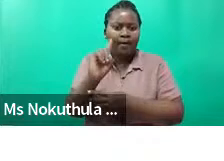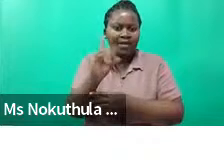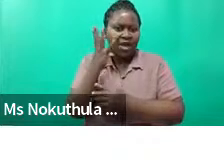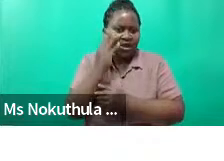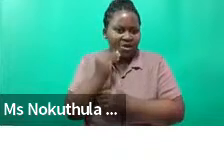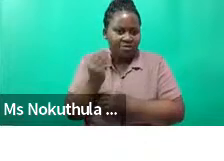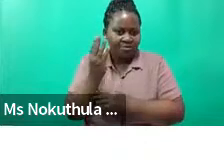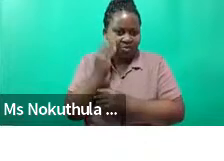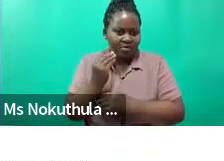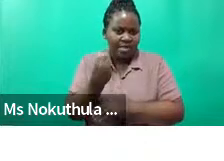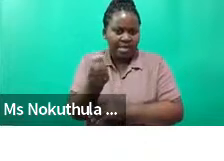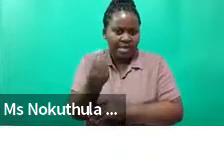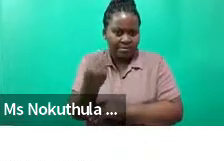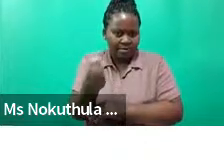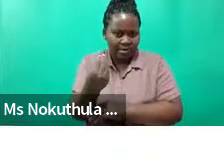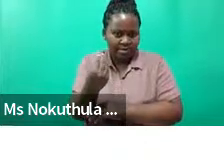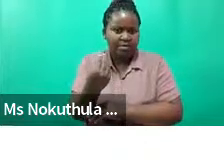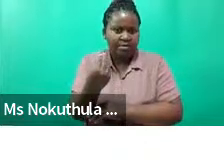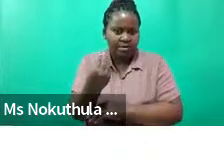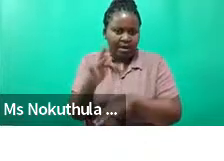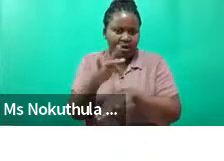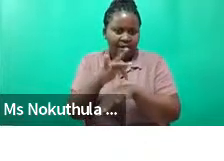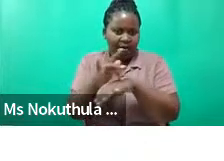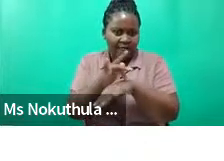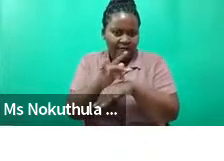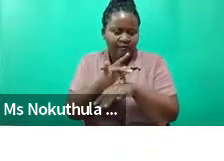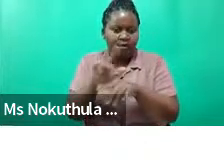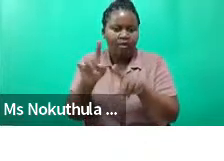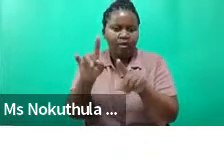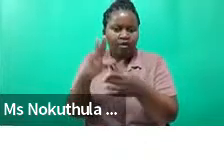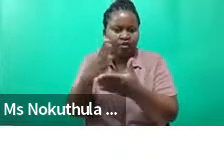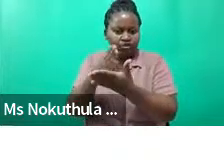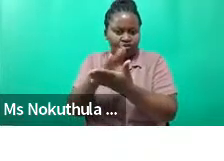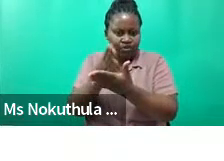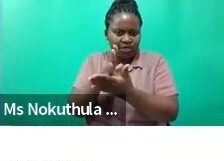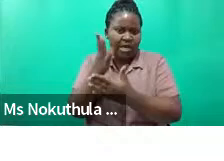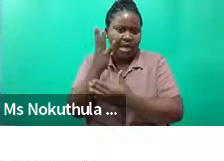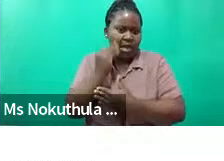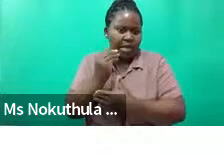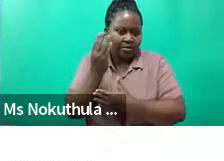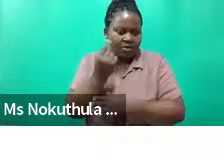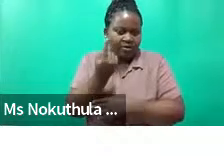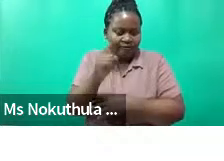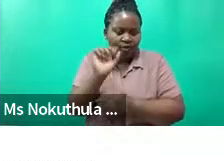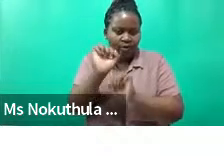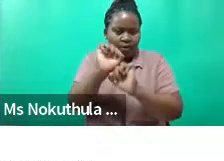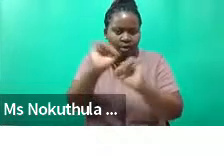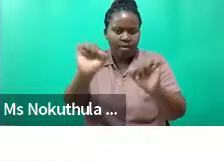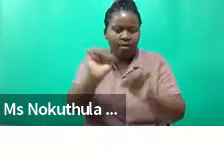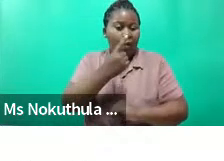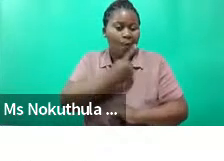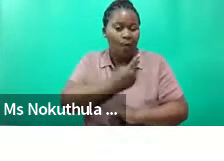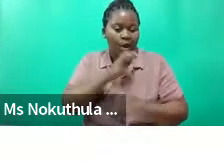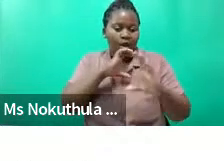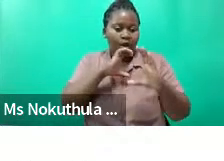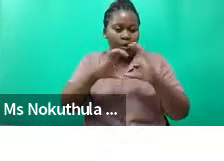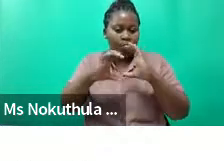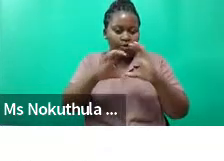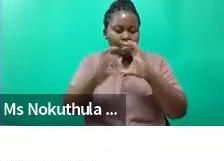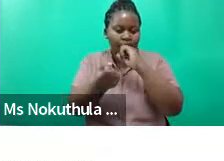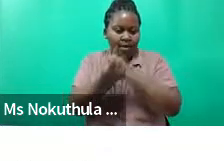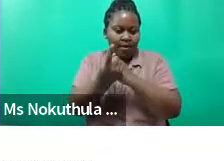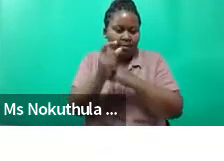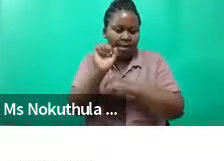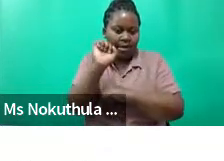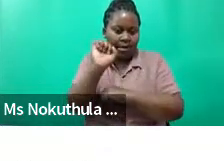WhatsApp was a valuable sharing experience for her, because communication took place over there. There was exchange